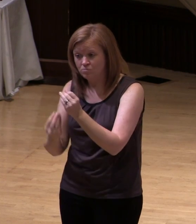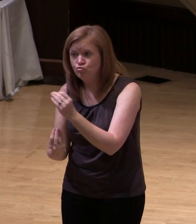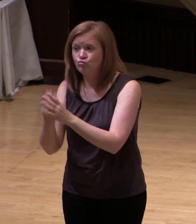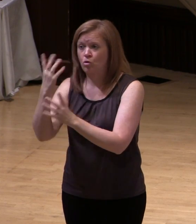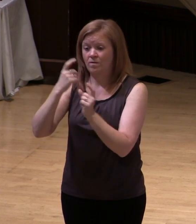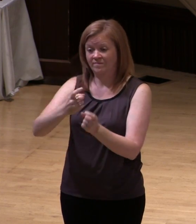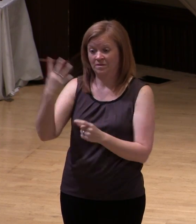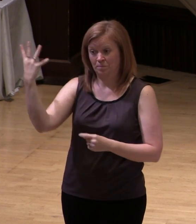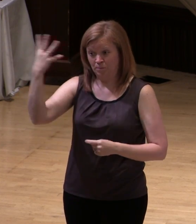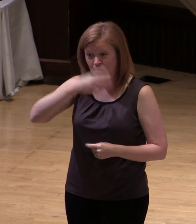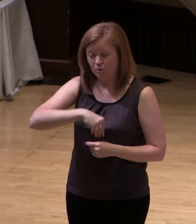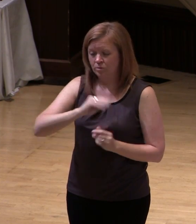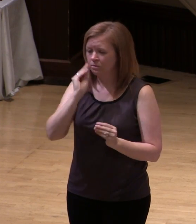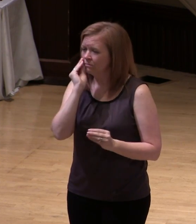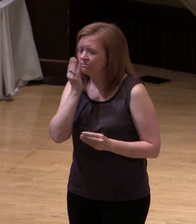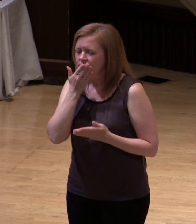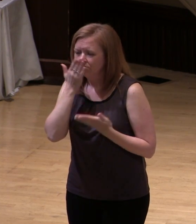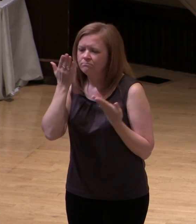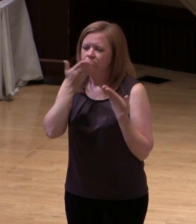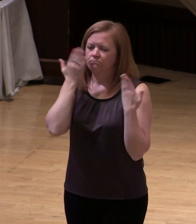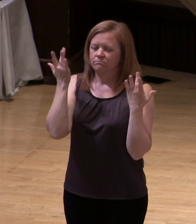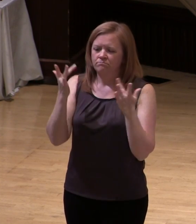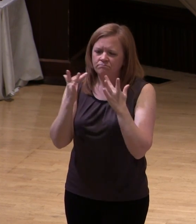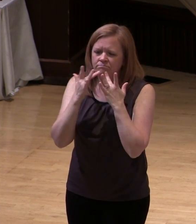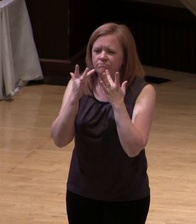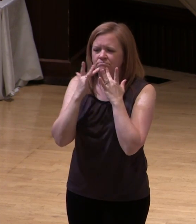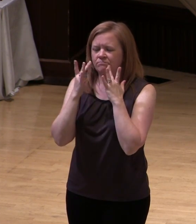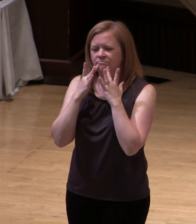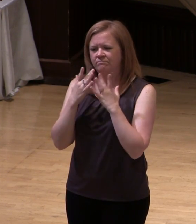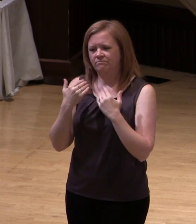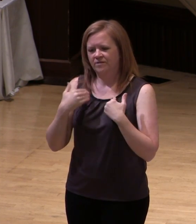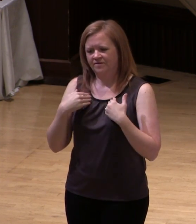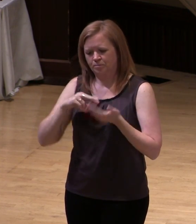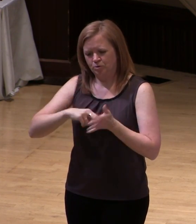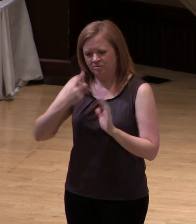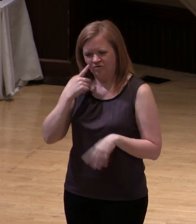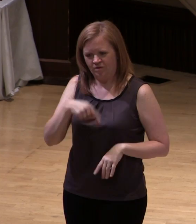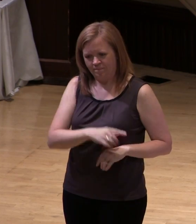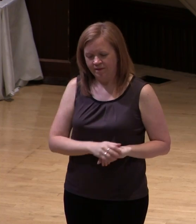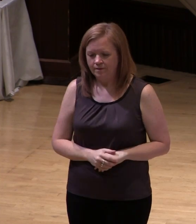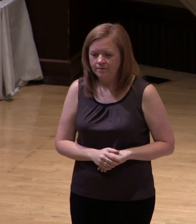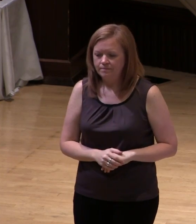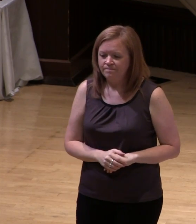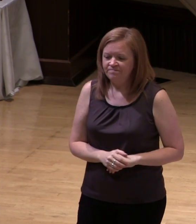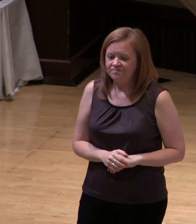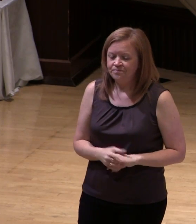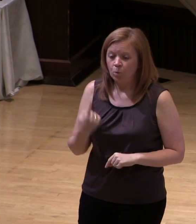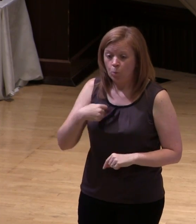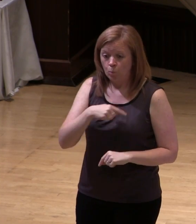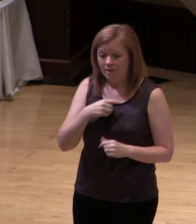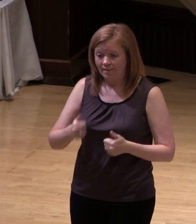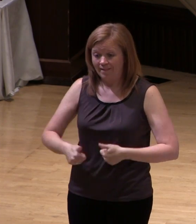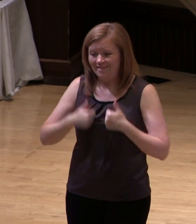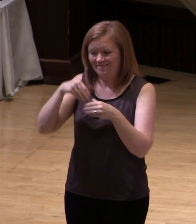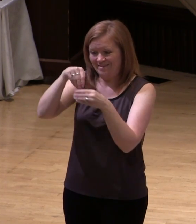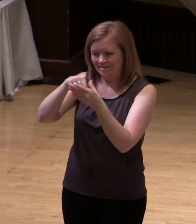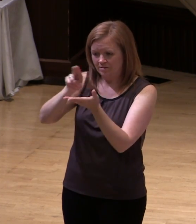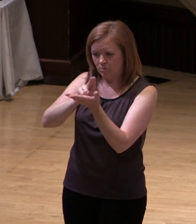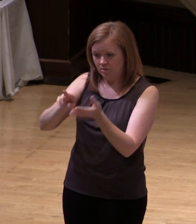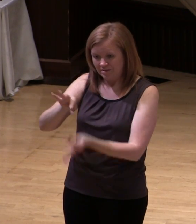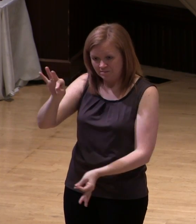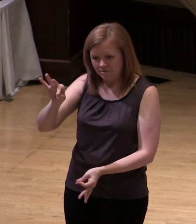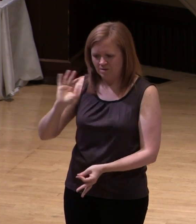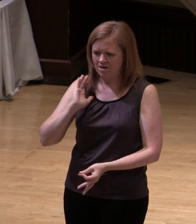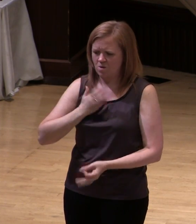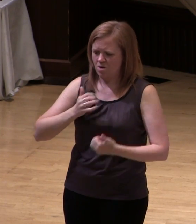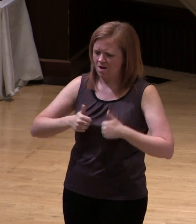beauty, fragrance, taste, and purpose. When we live in the Holy Spirit, the meaning of our life